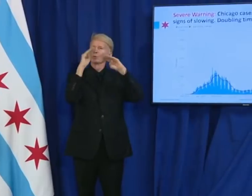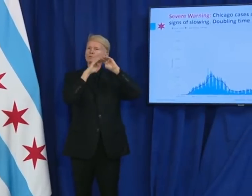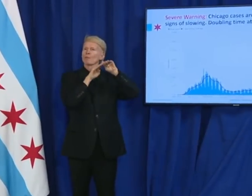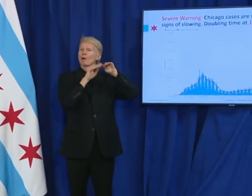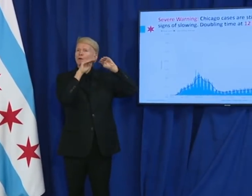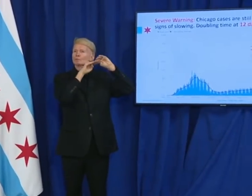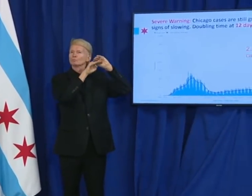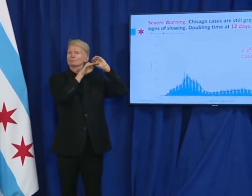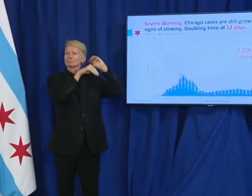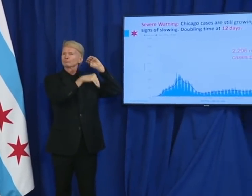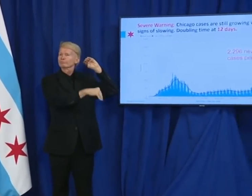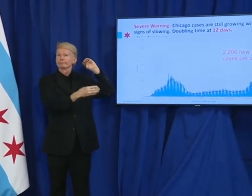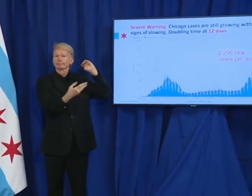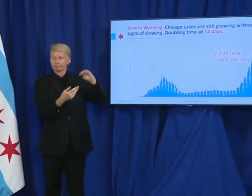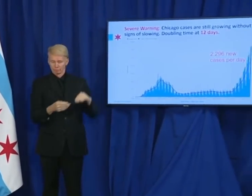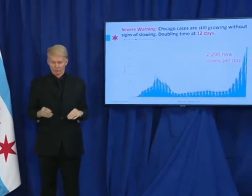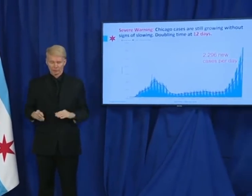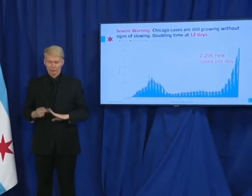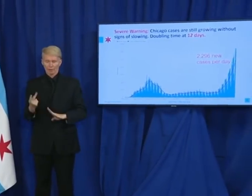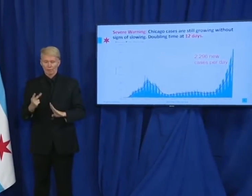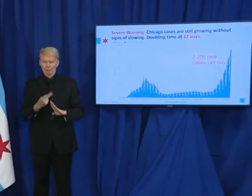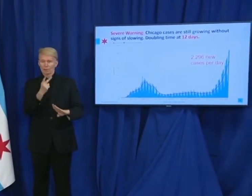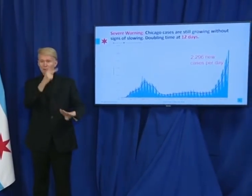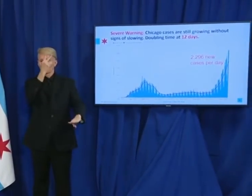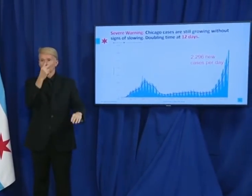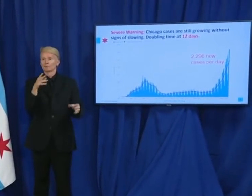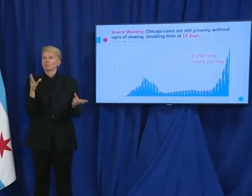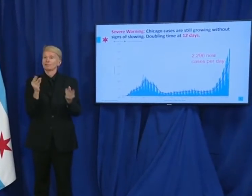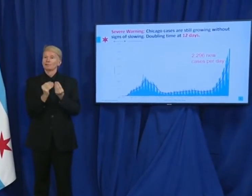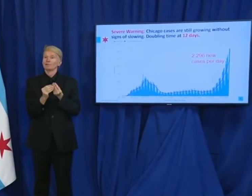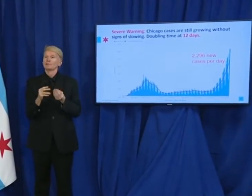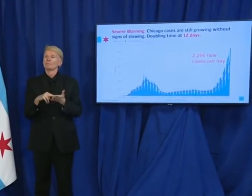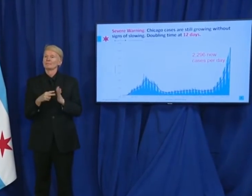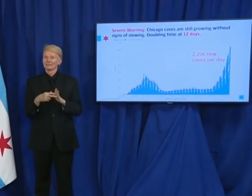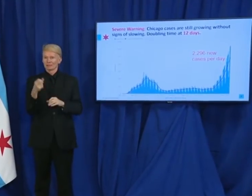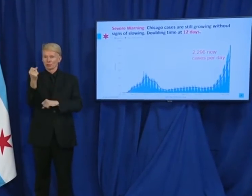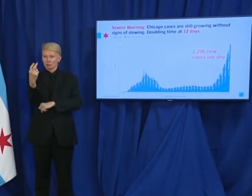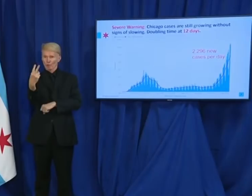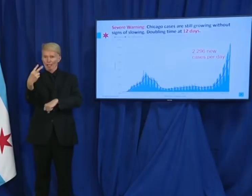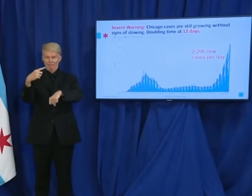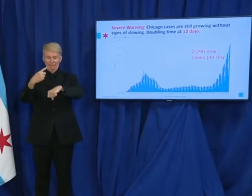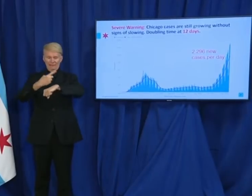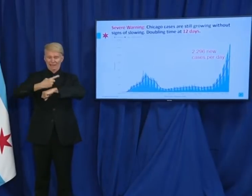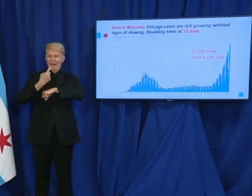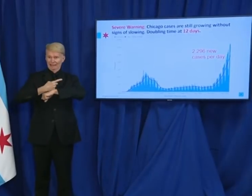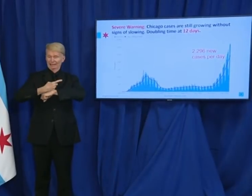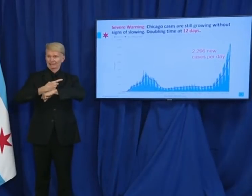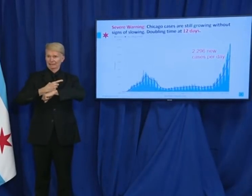slowing. Our doubling time remains at 12 days. As a reminder,